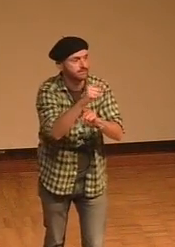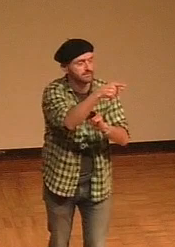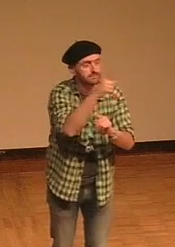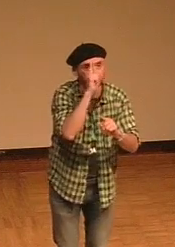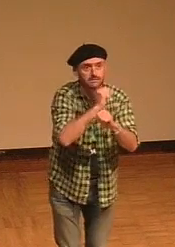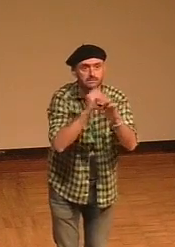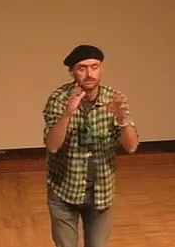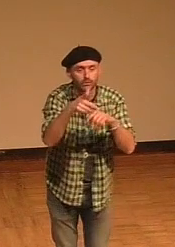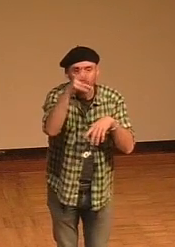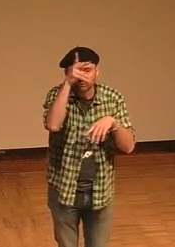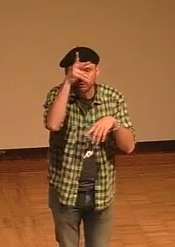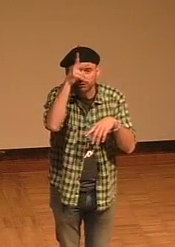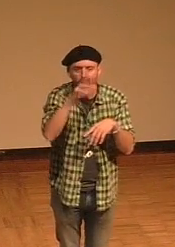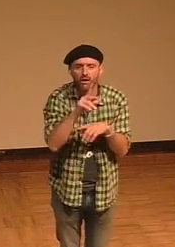breast, the rooster's breast,